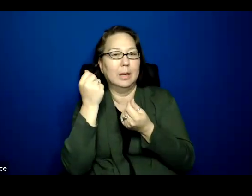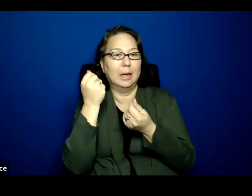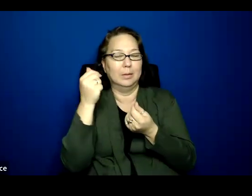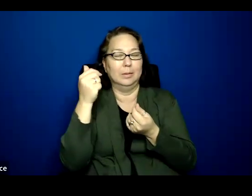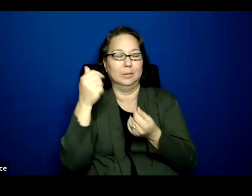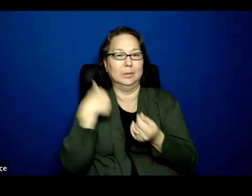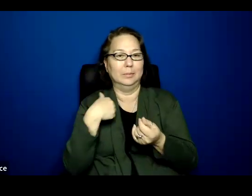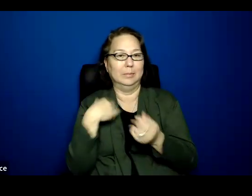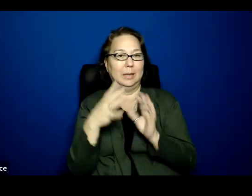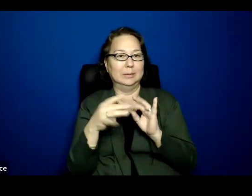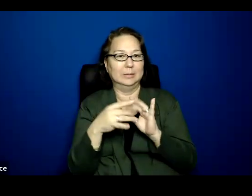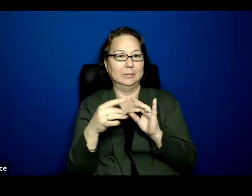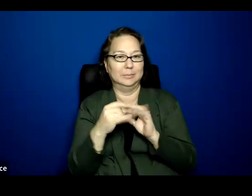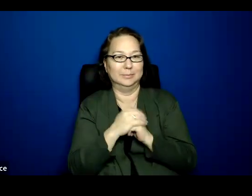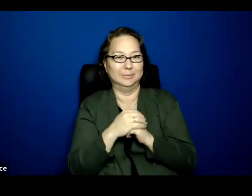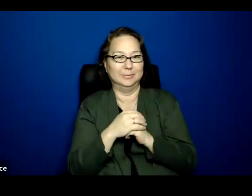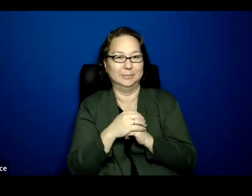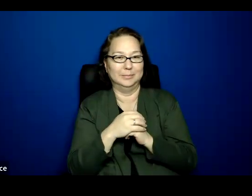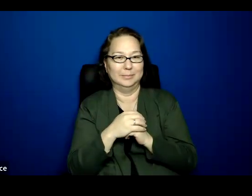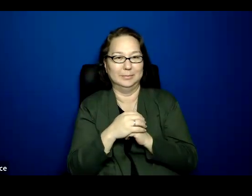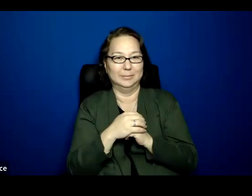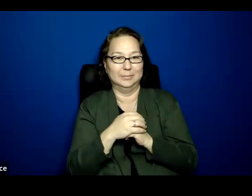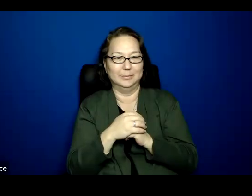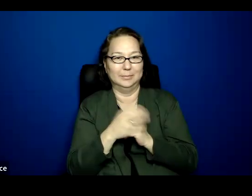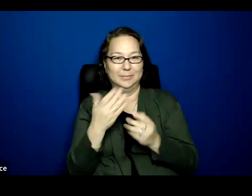Thank you. Sorry. Thank you, Timothy.